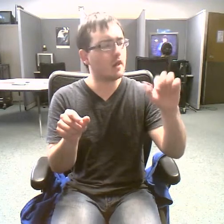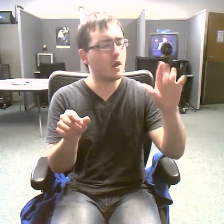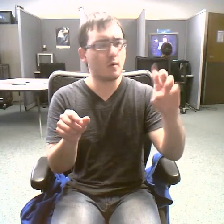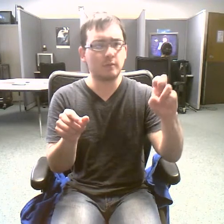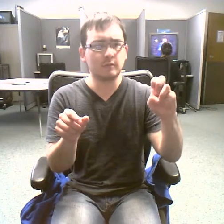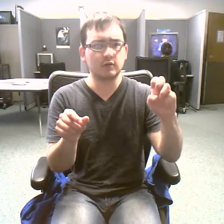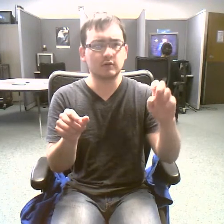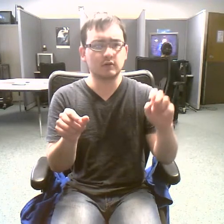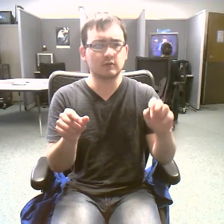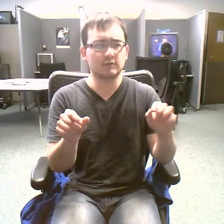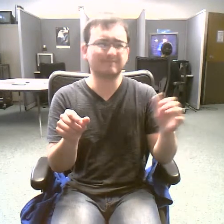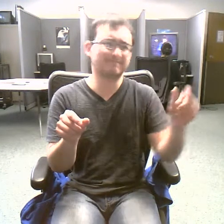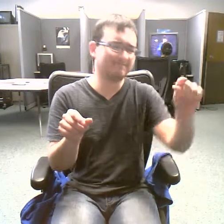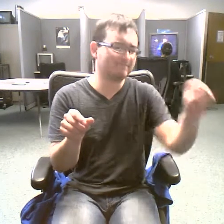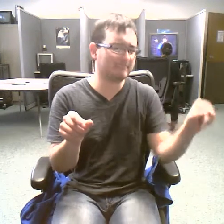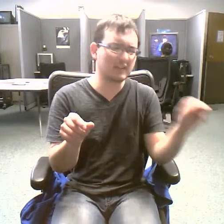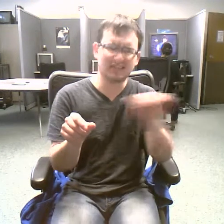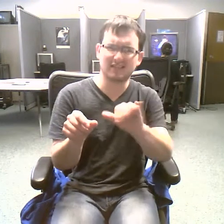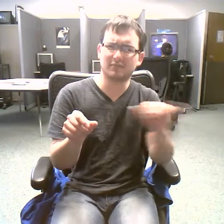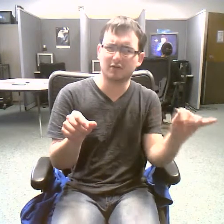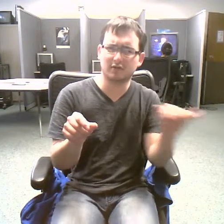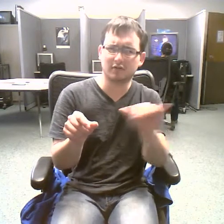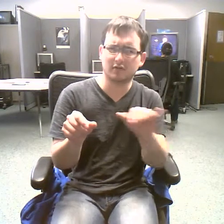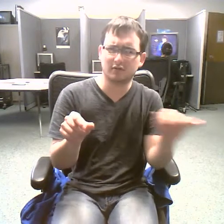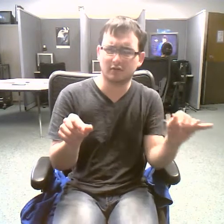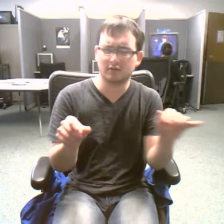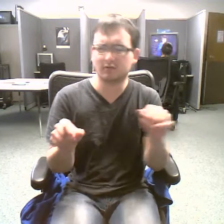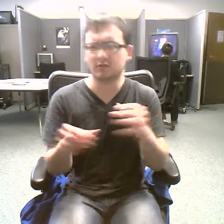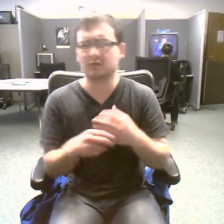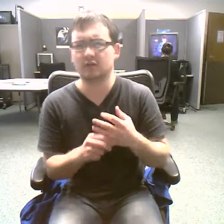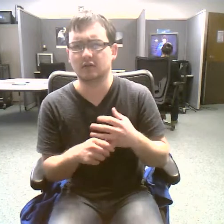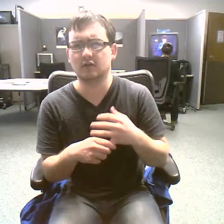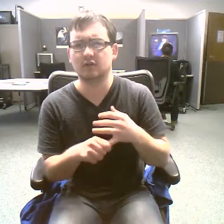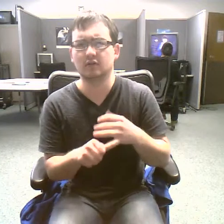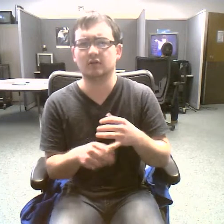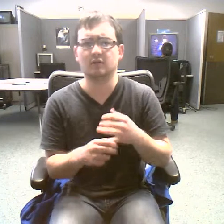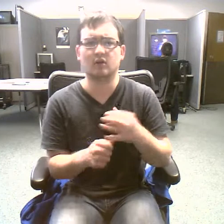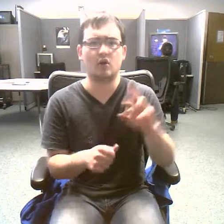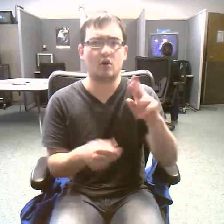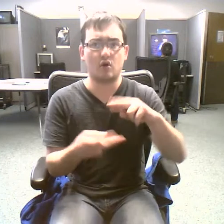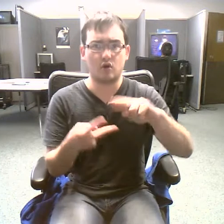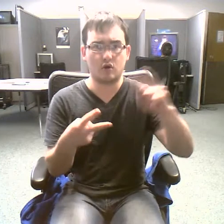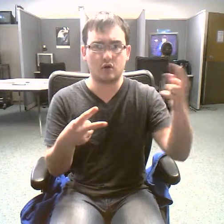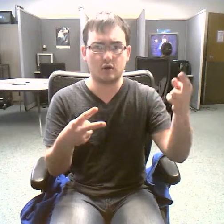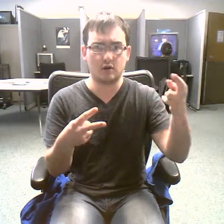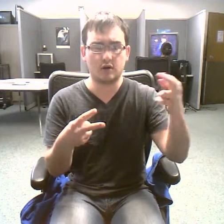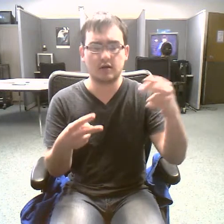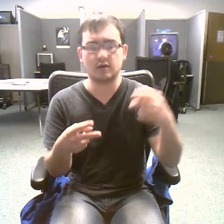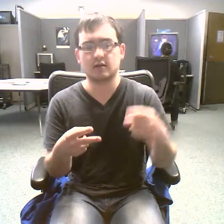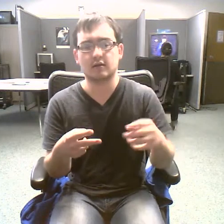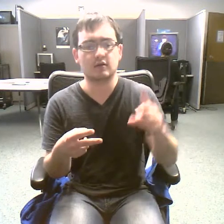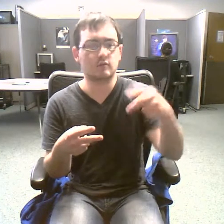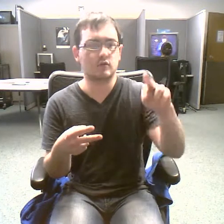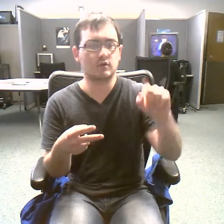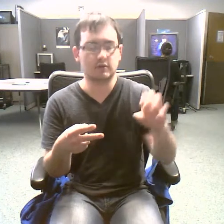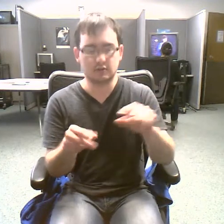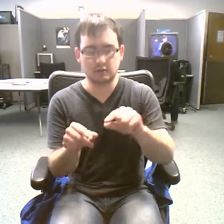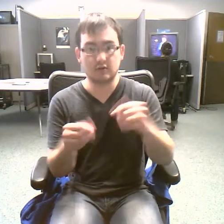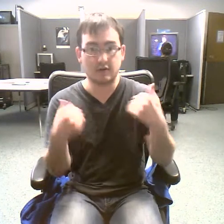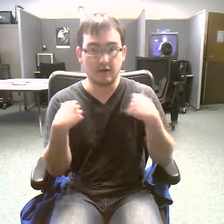the whole cell. There are pores and spaces for RNA and proteins to pass through, while the nuclear envelope keeps all